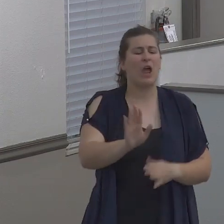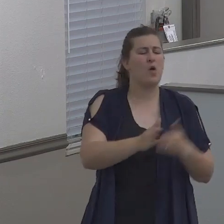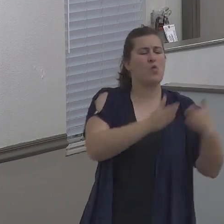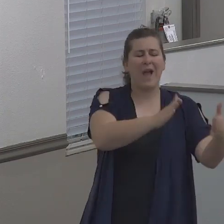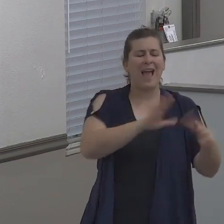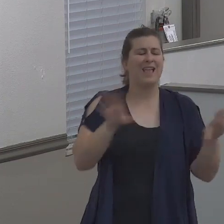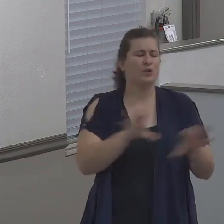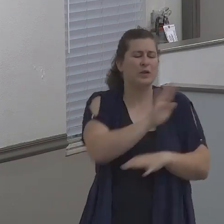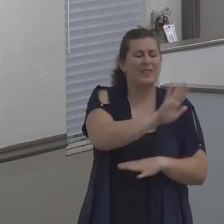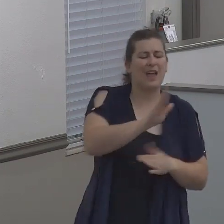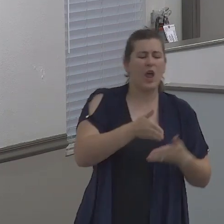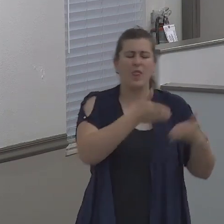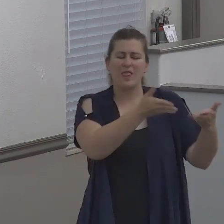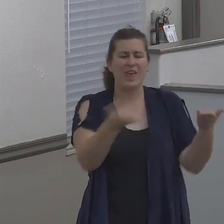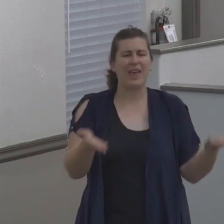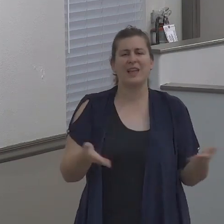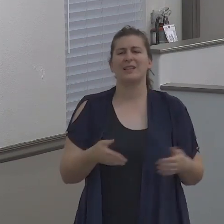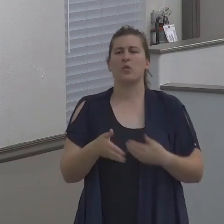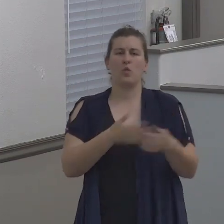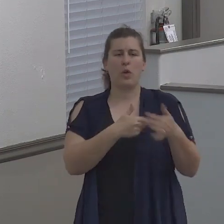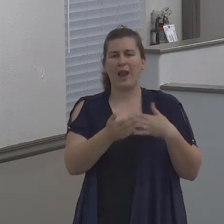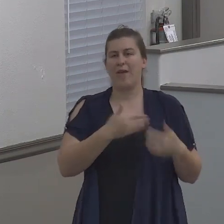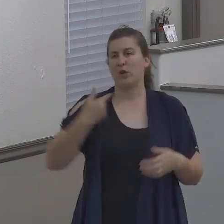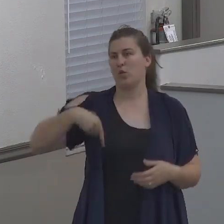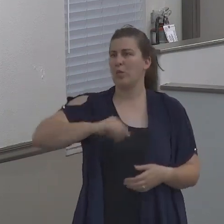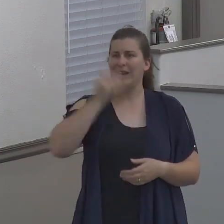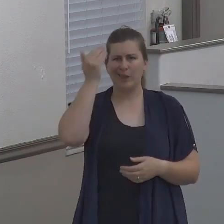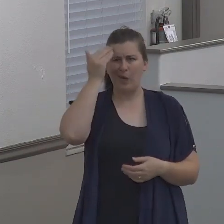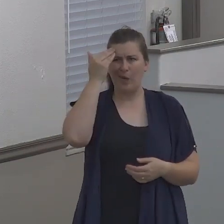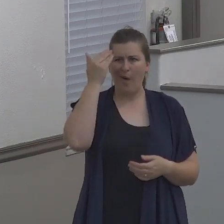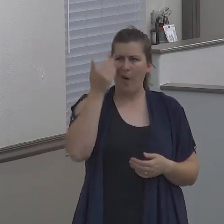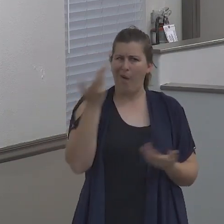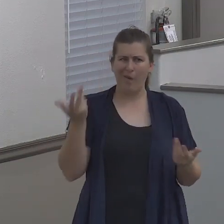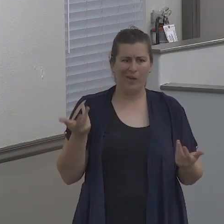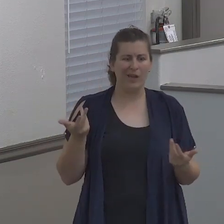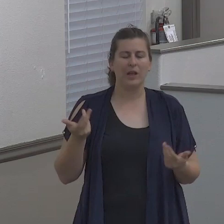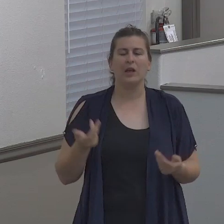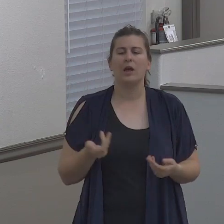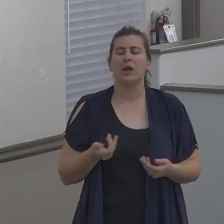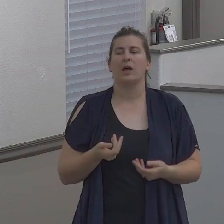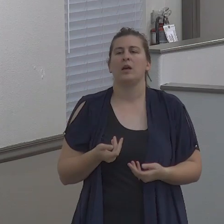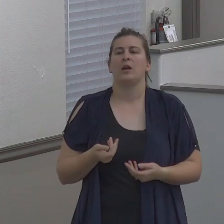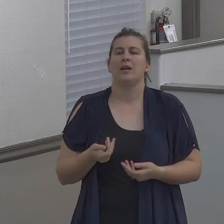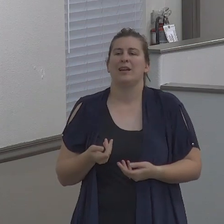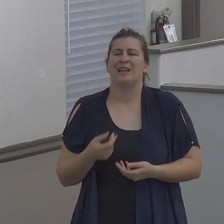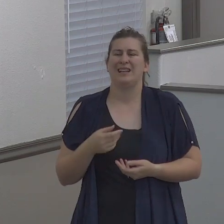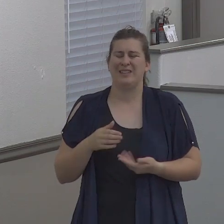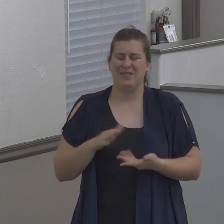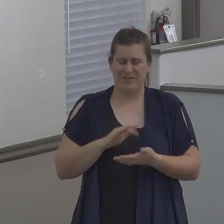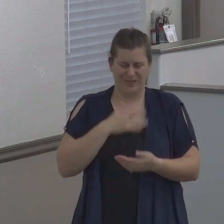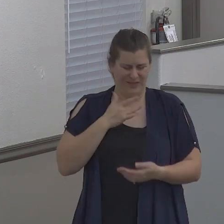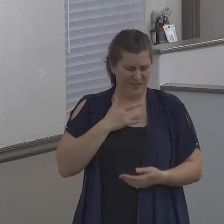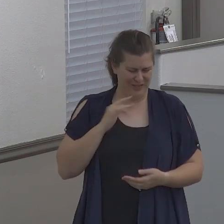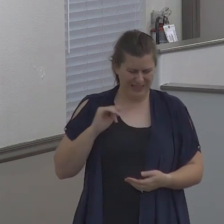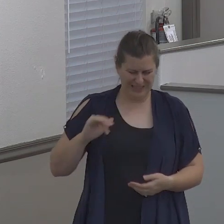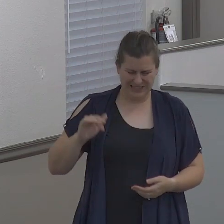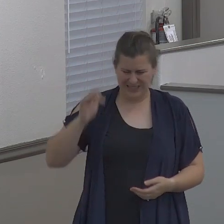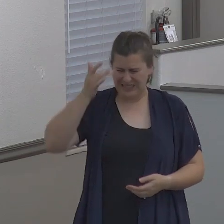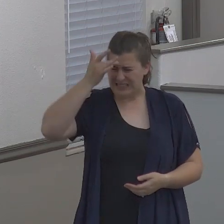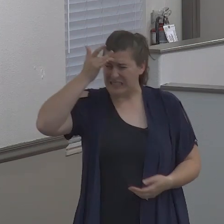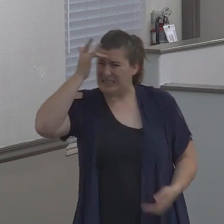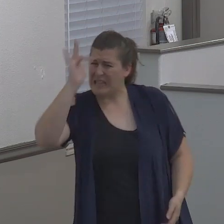their own way. They're doing their own thing, aren't they? I mean, we're hearing it every day.